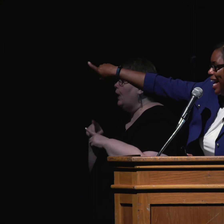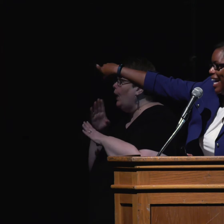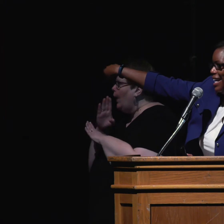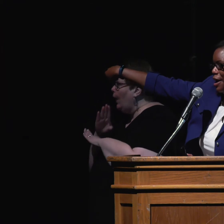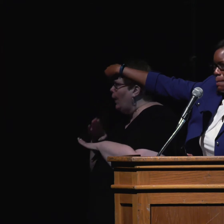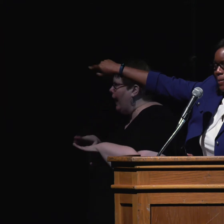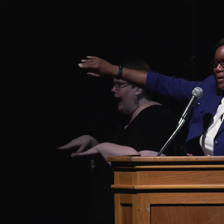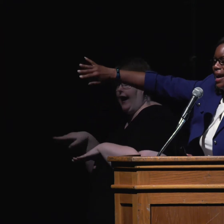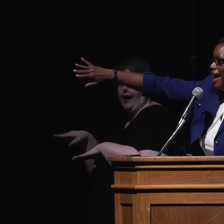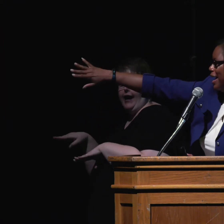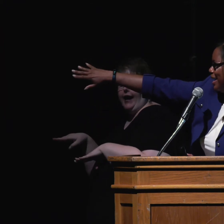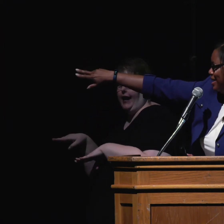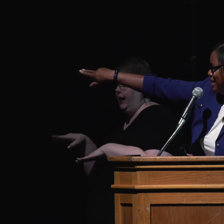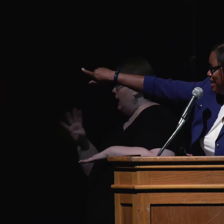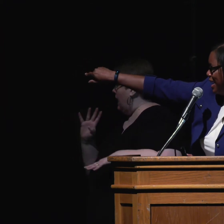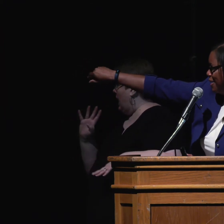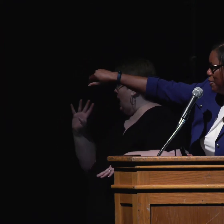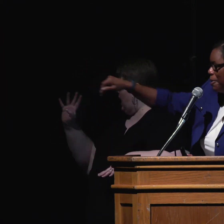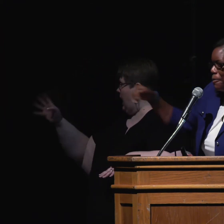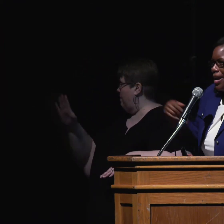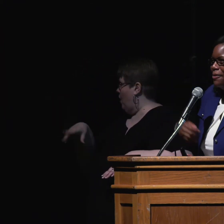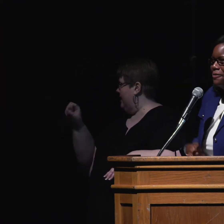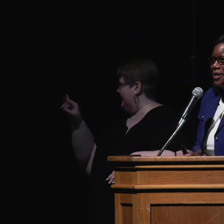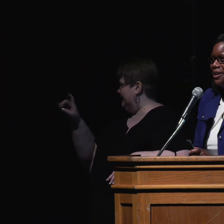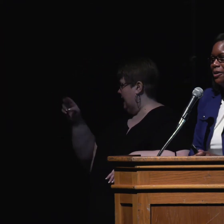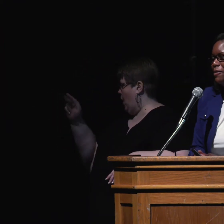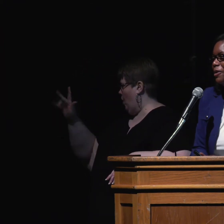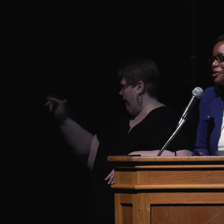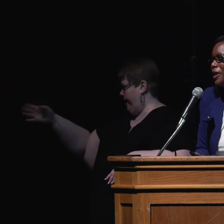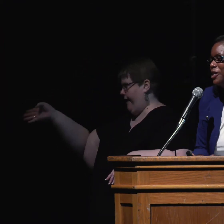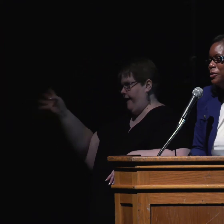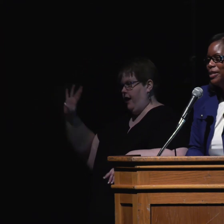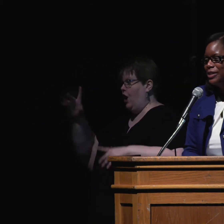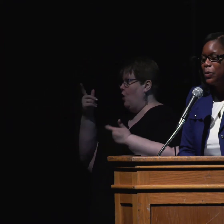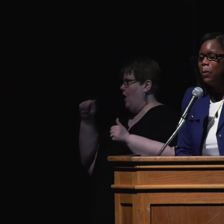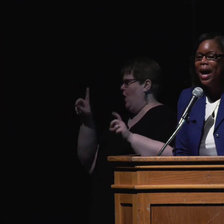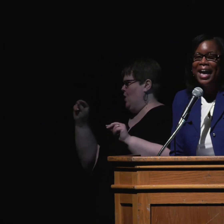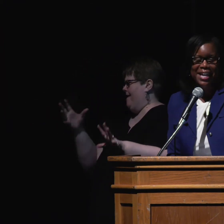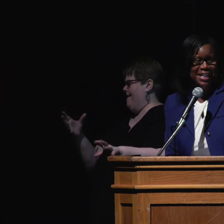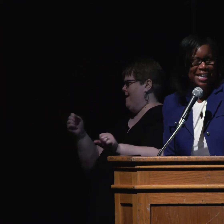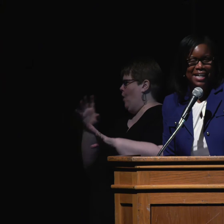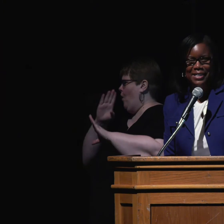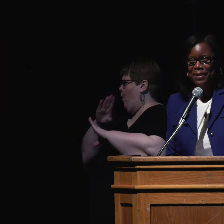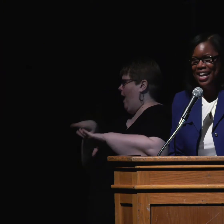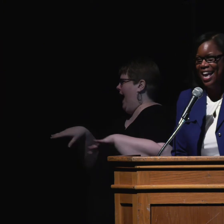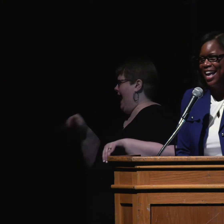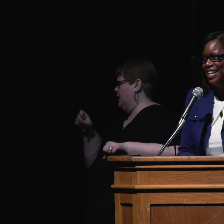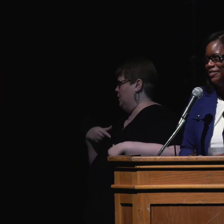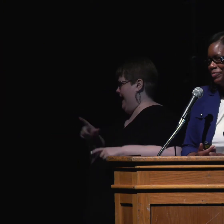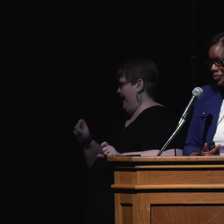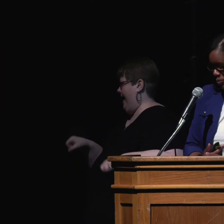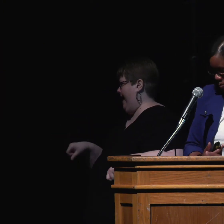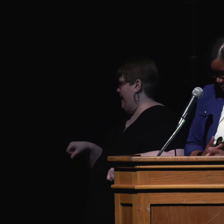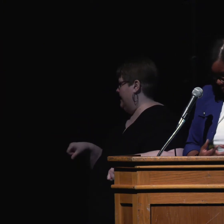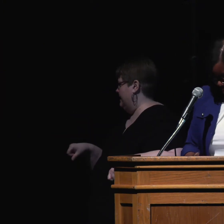quietly line up on the side hallway over here. We're going to try to do it as quietly as we